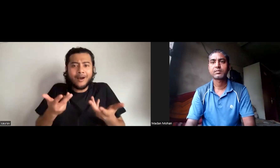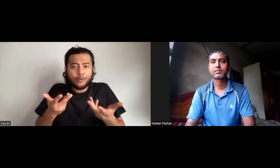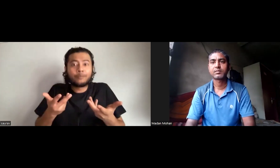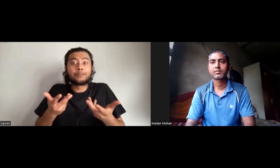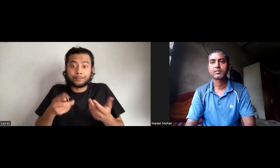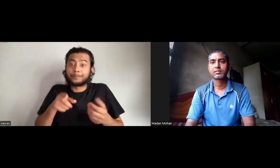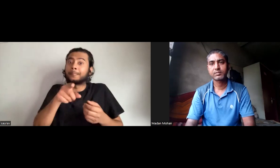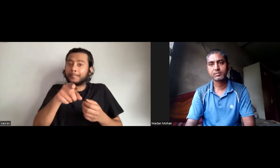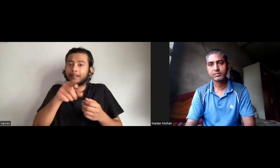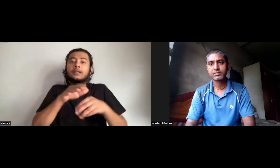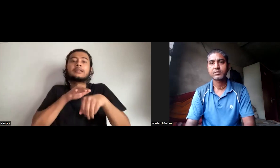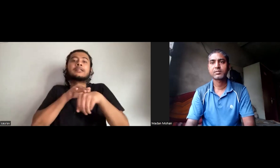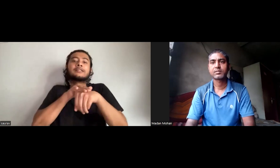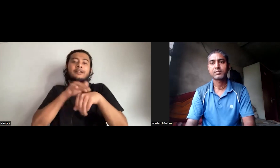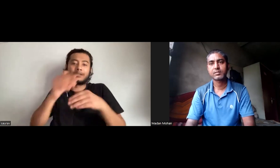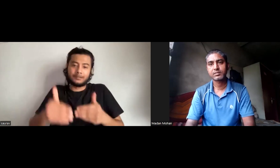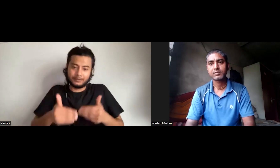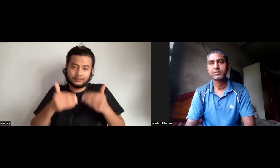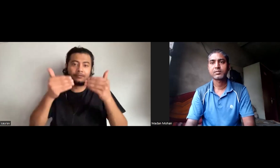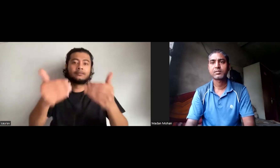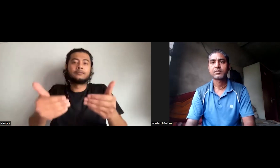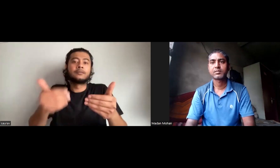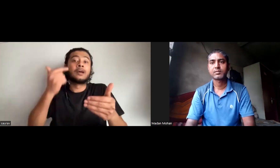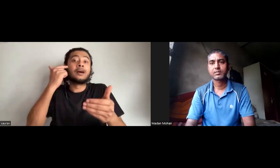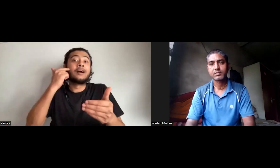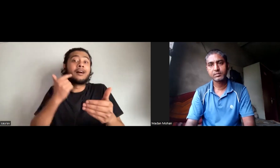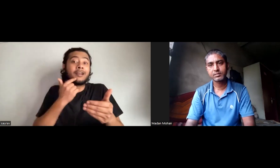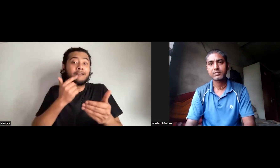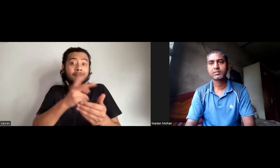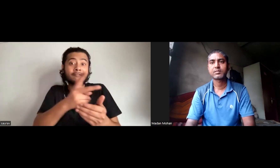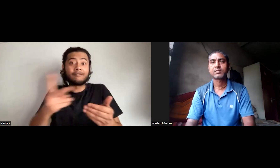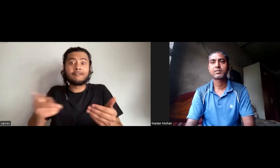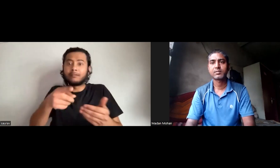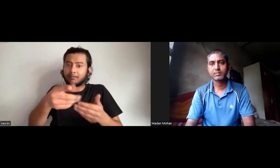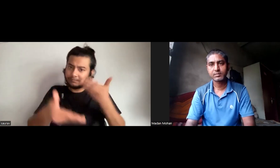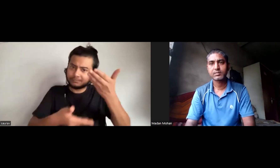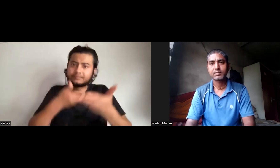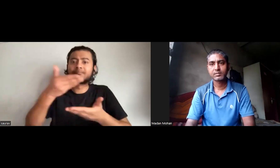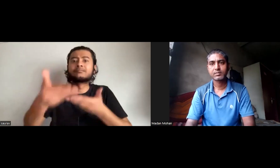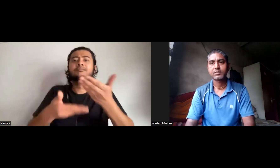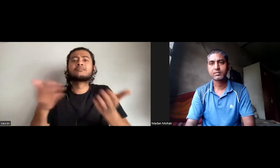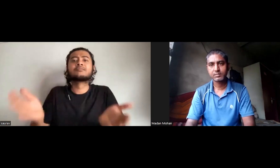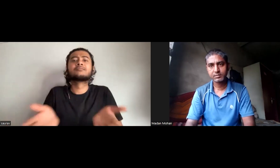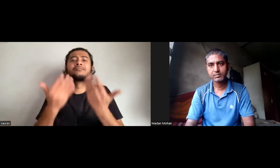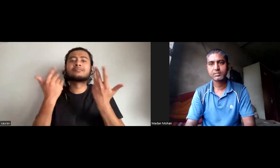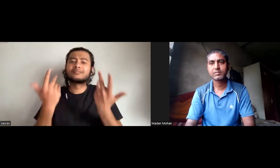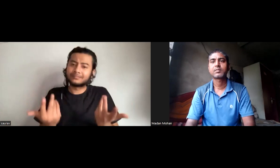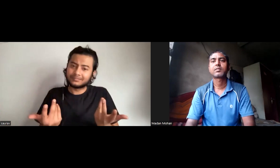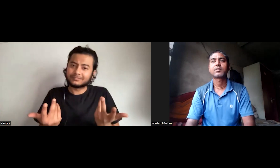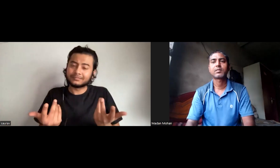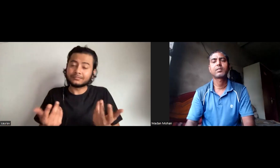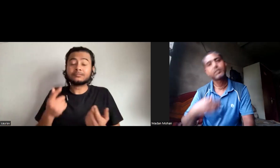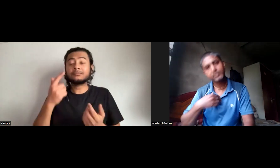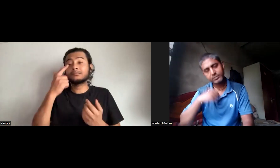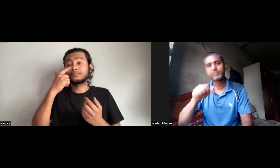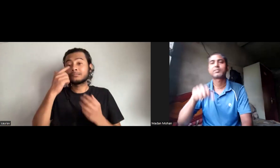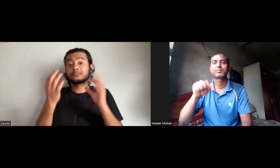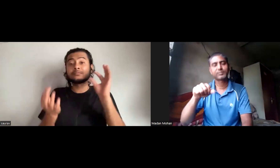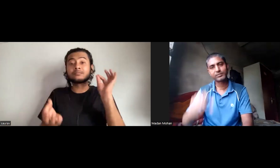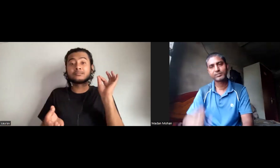You should like how today the purpose of my taking classes is that all of you who are present in the deaf community, all